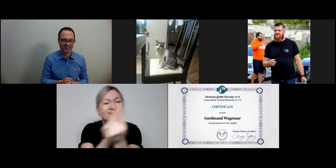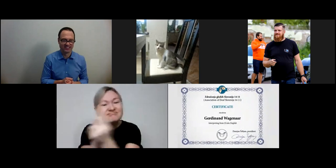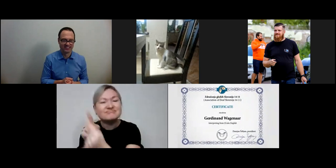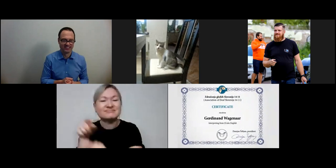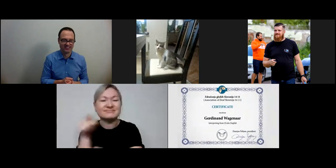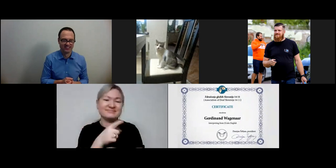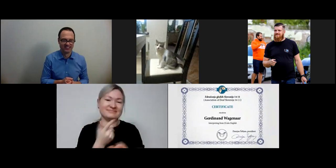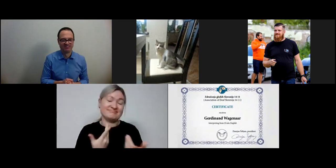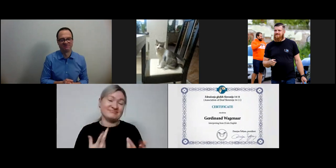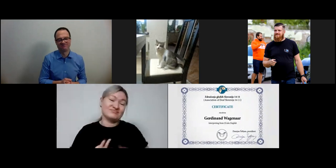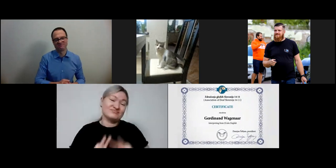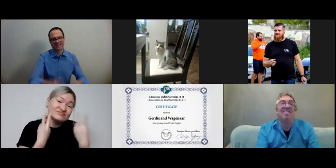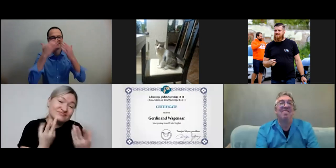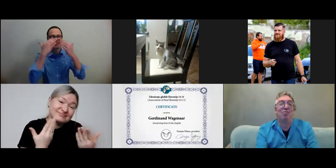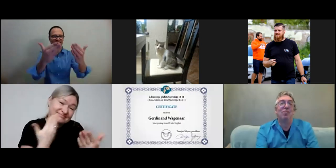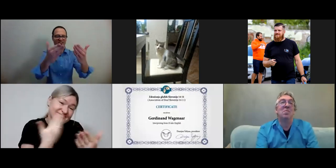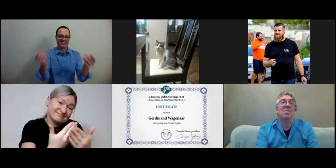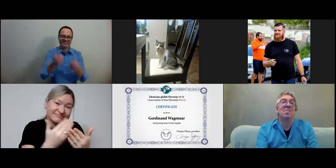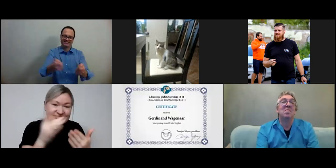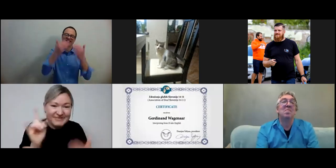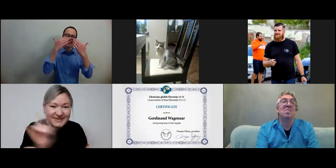see you next year. Have a Merry Christmas.